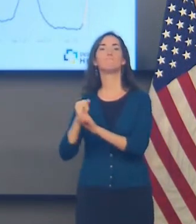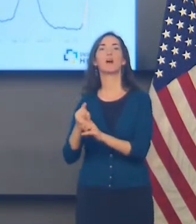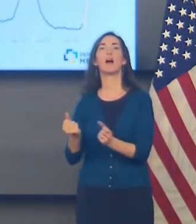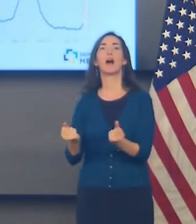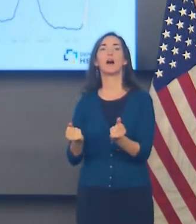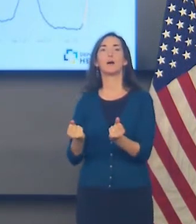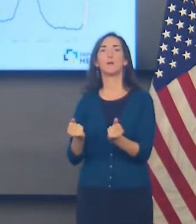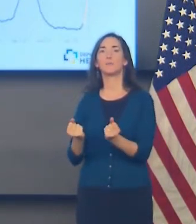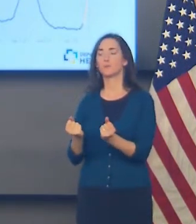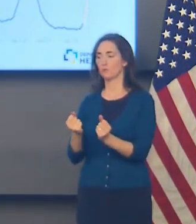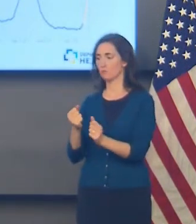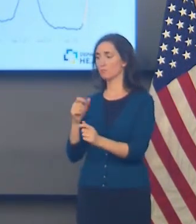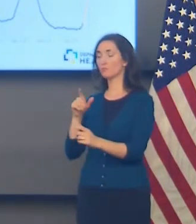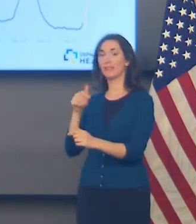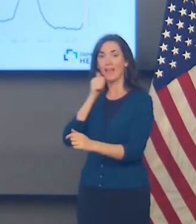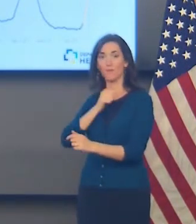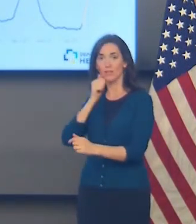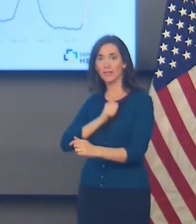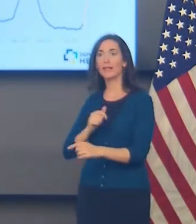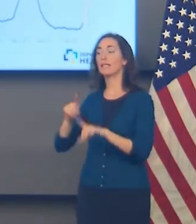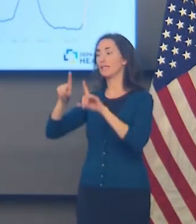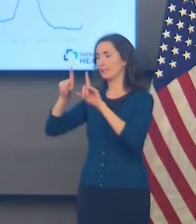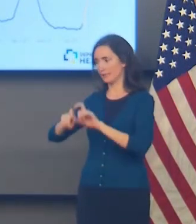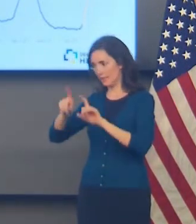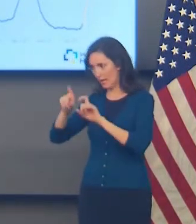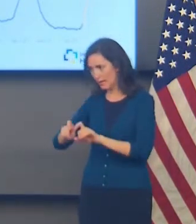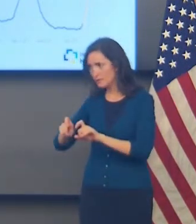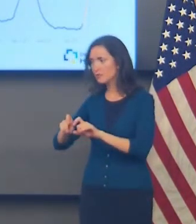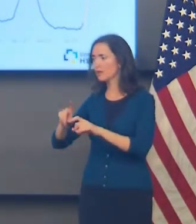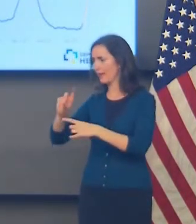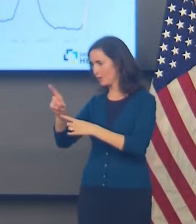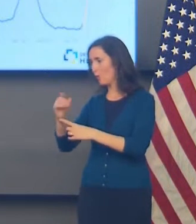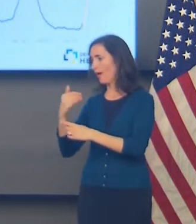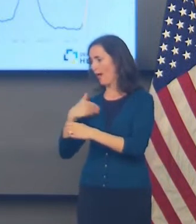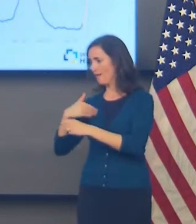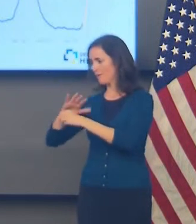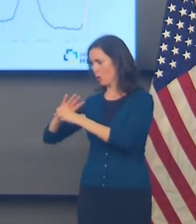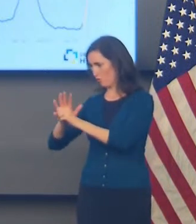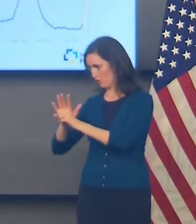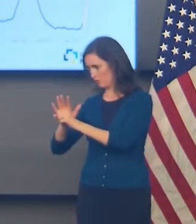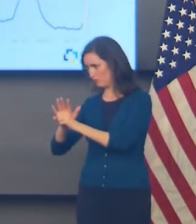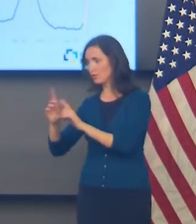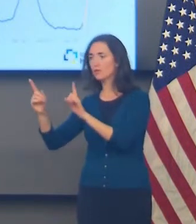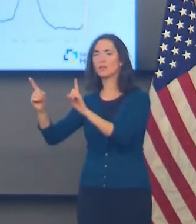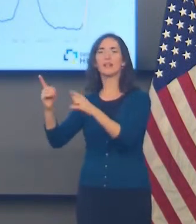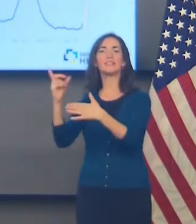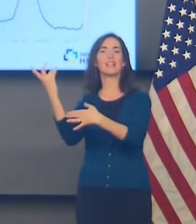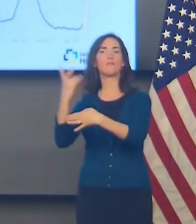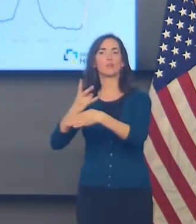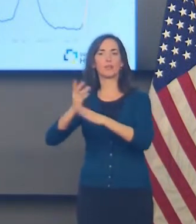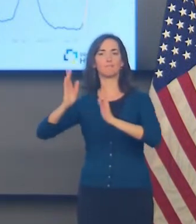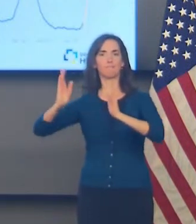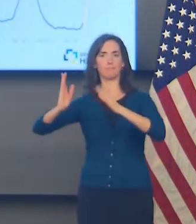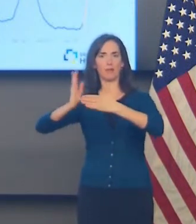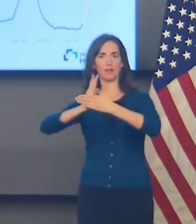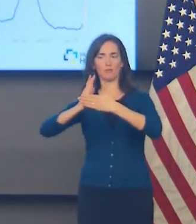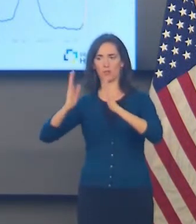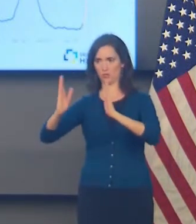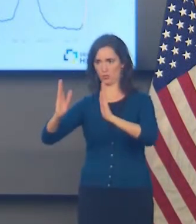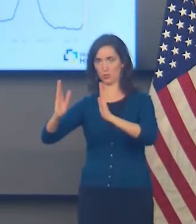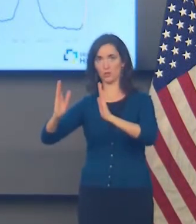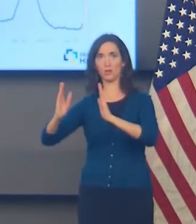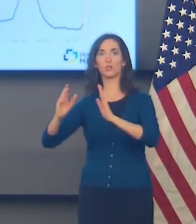cases of COVID diagnosed every day, smoothed out over a 7-day average. We are now, if you want to look at it over a